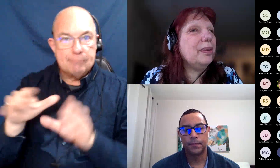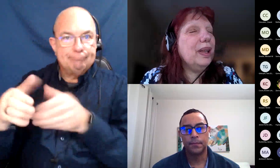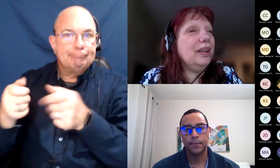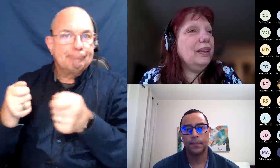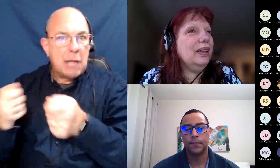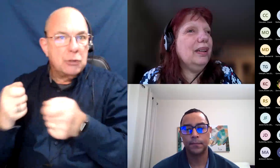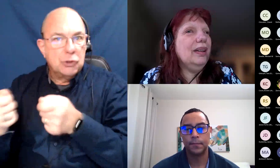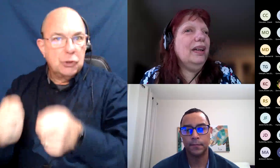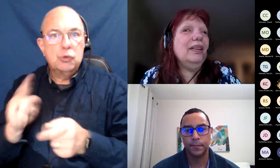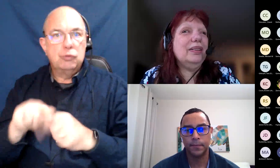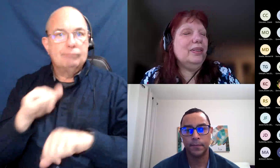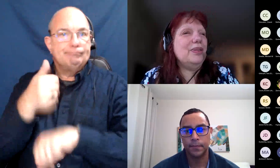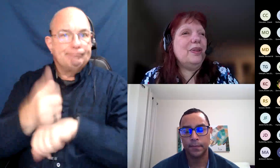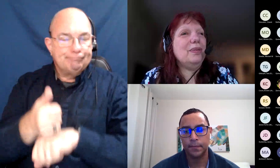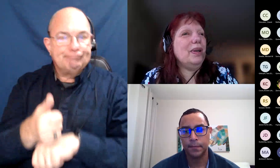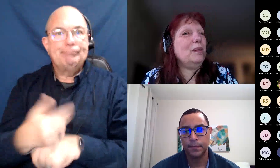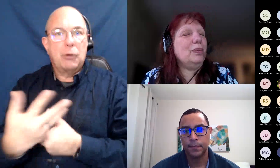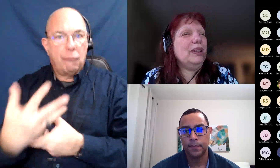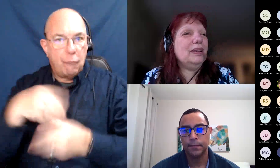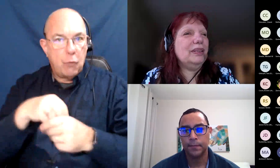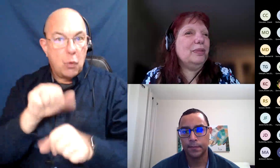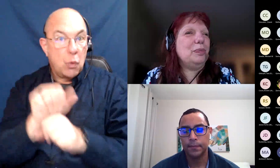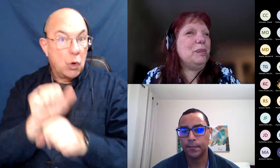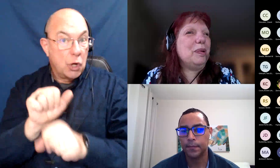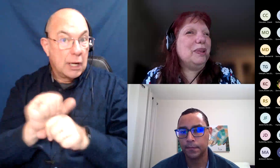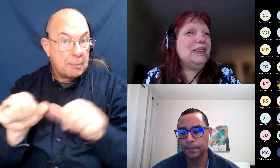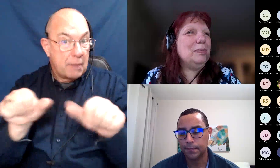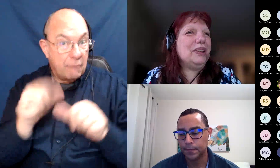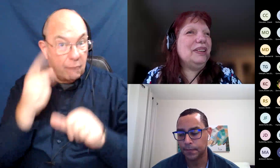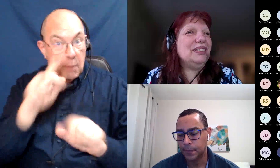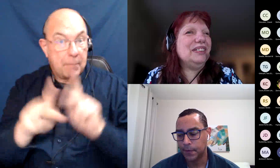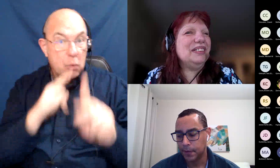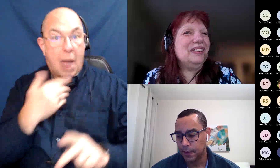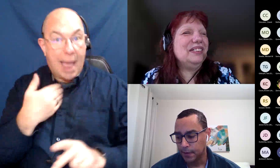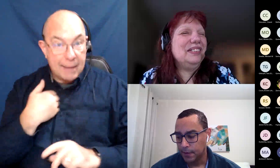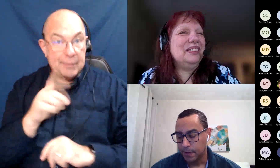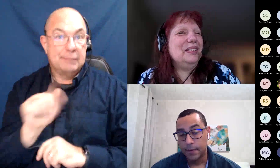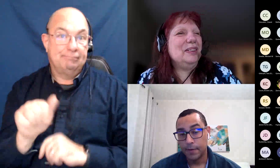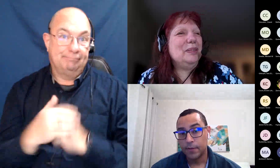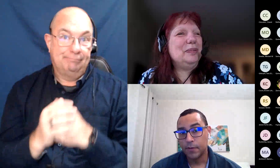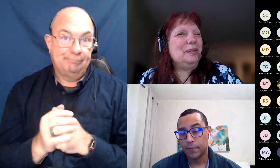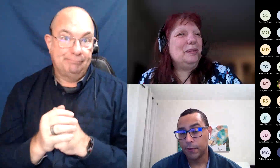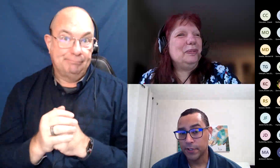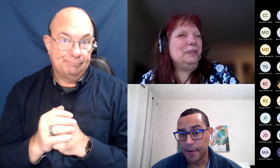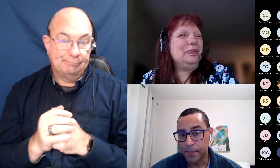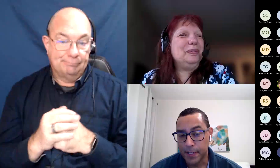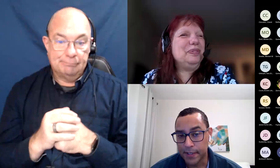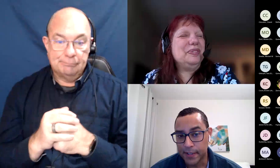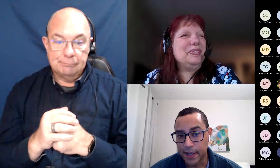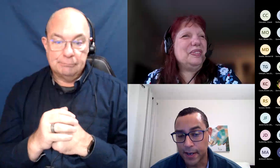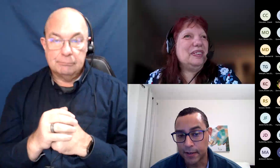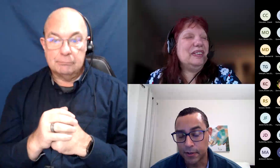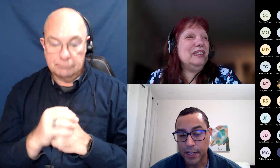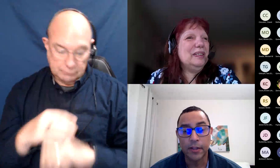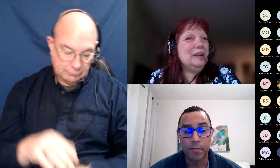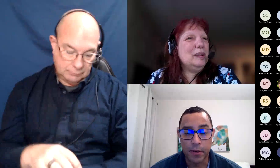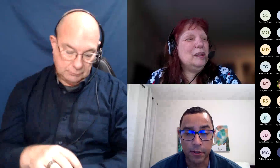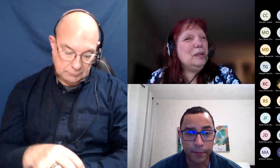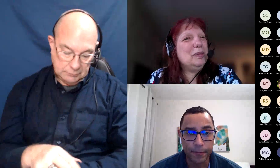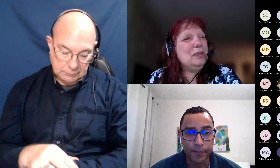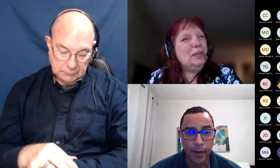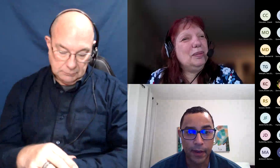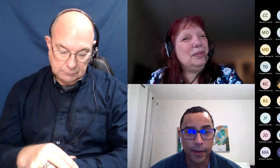in creating an inclusive workplace for people with disabilities? First step is looking